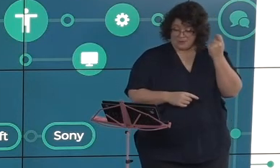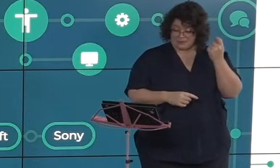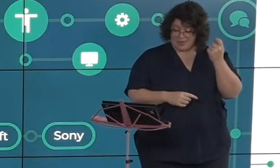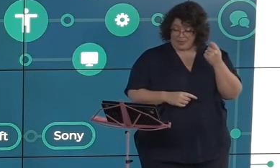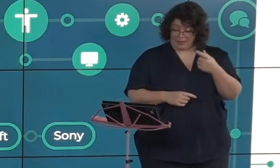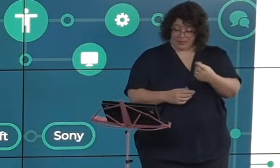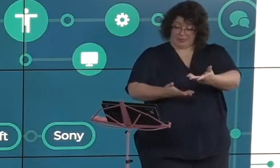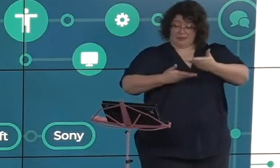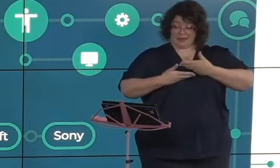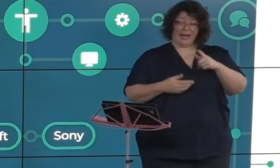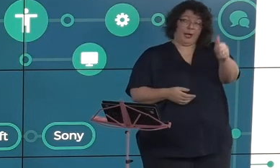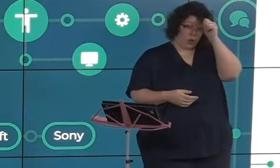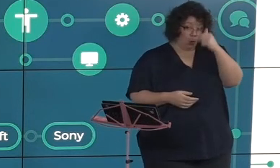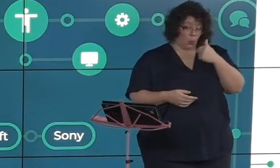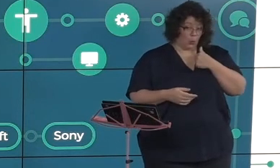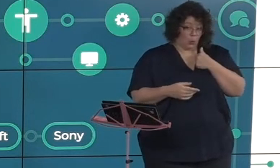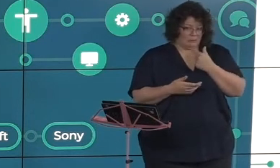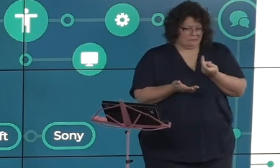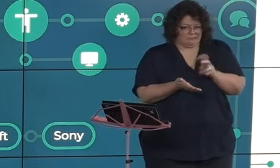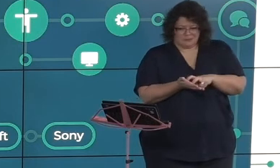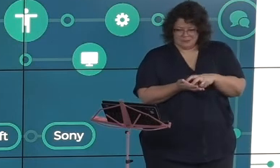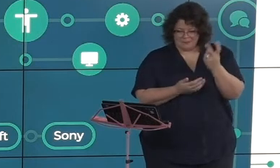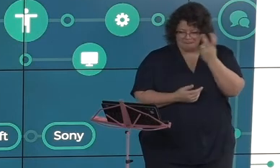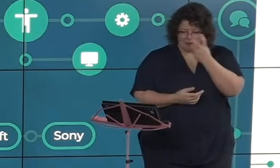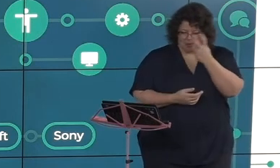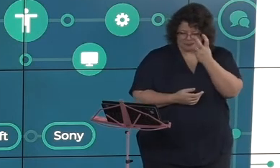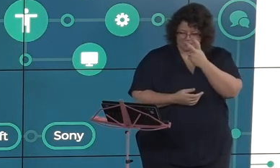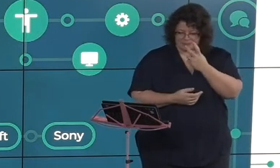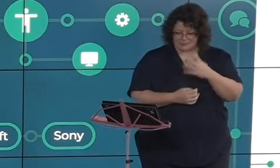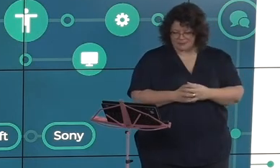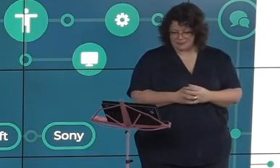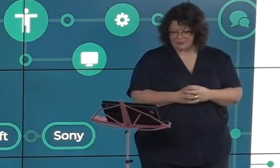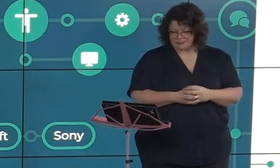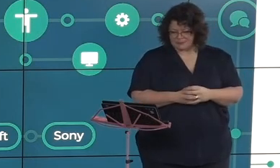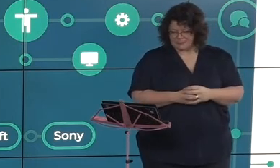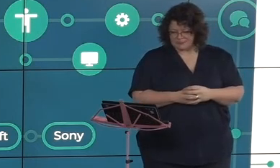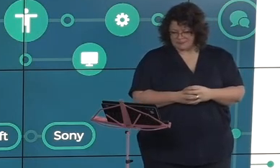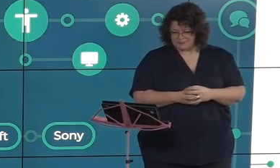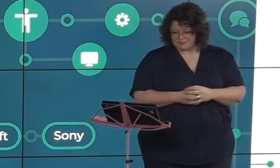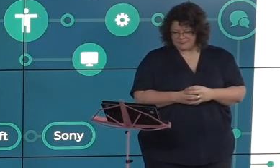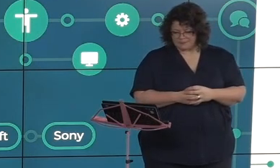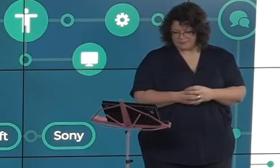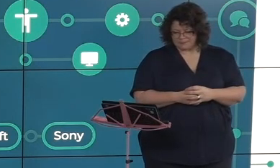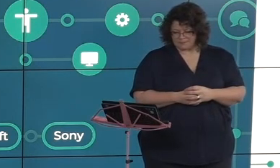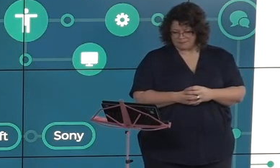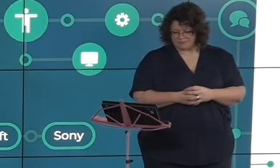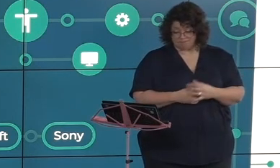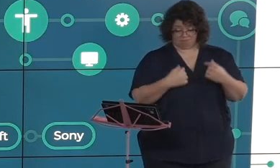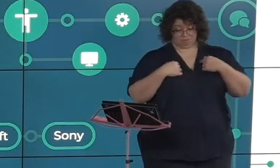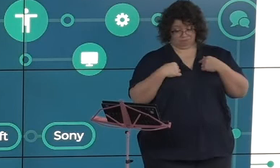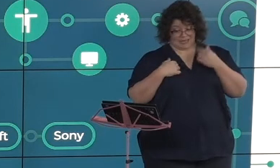And I didn't know I was, because when I was 3 years old, they sent me to a normal school and made a conscious decision to bring me up as a sighted